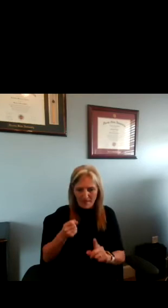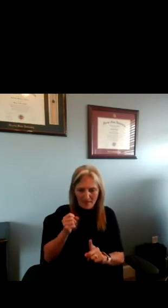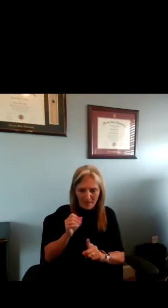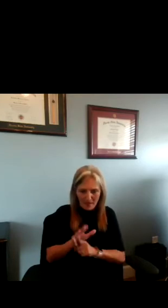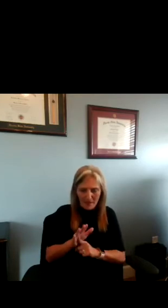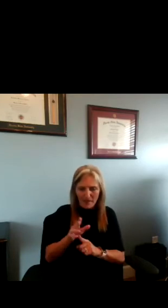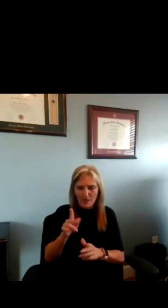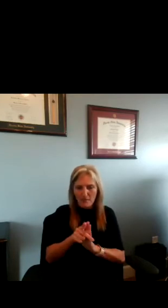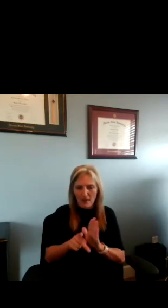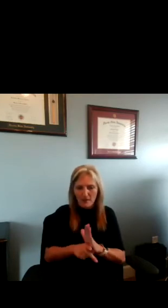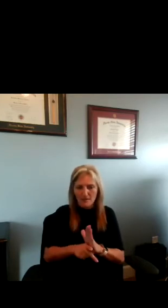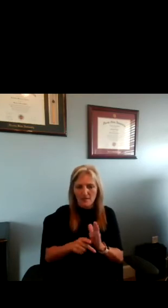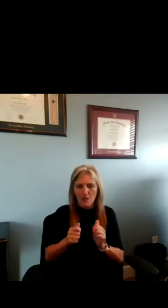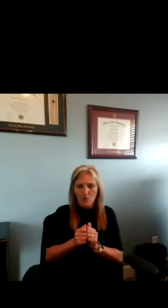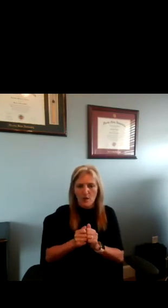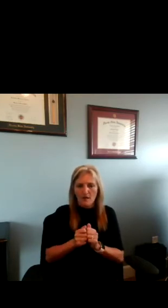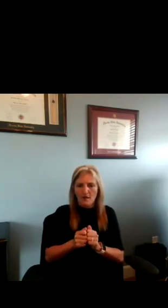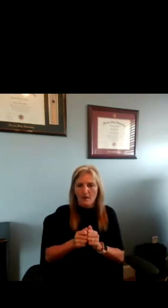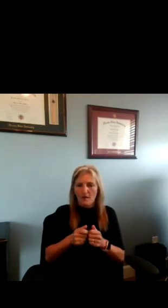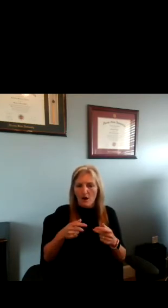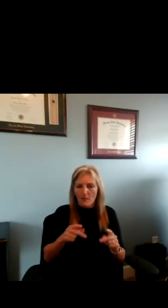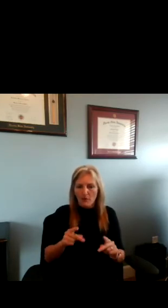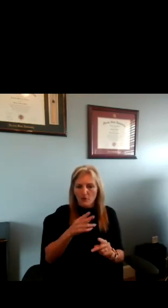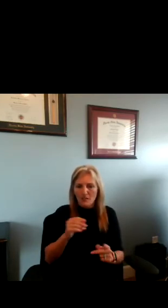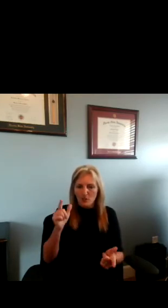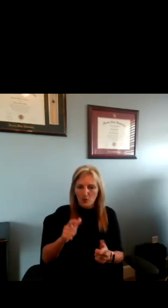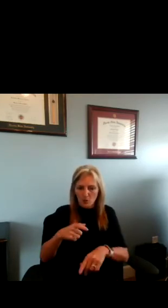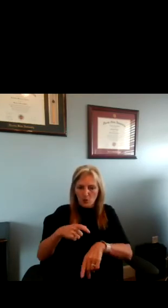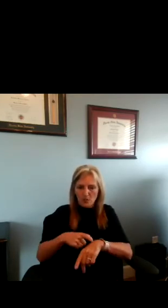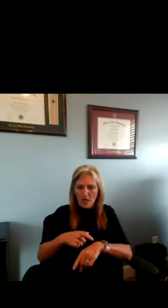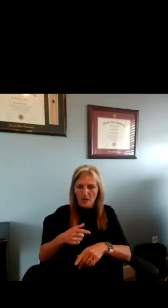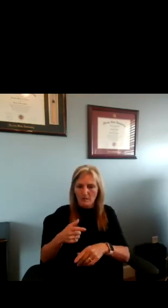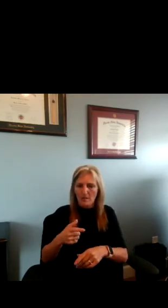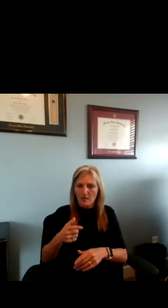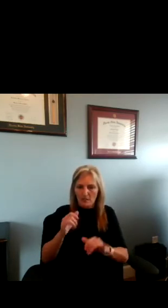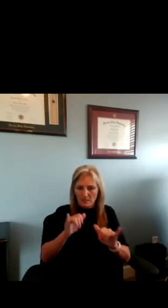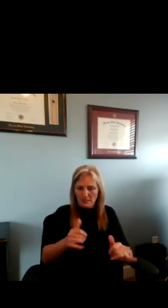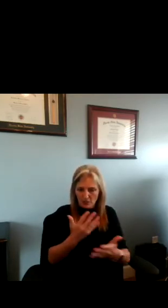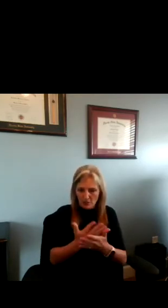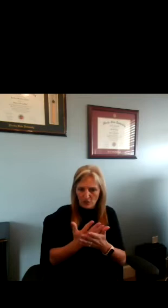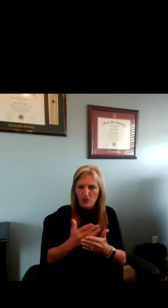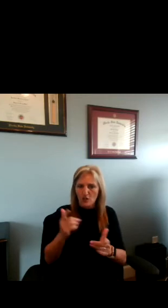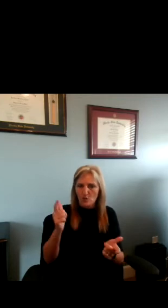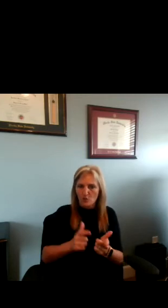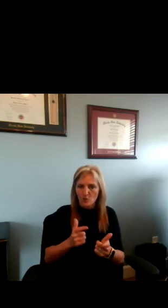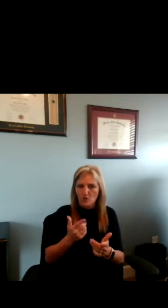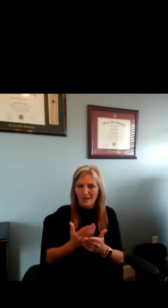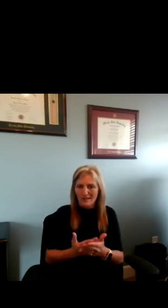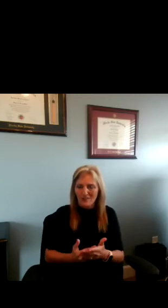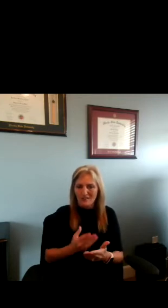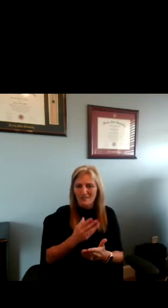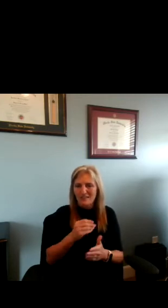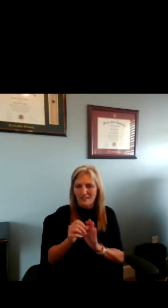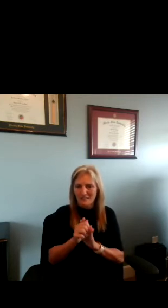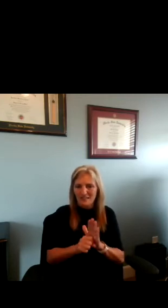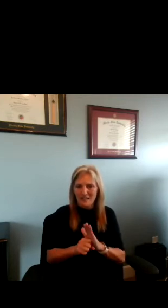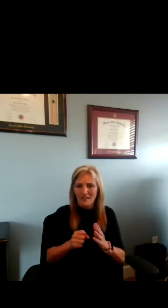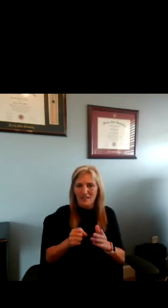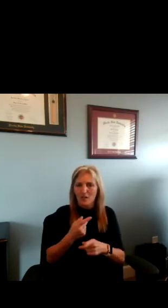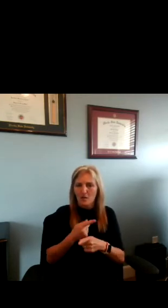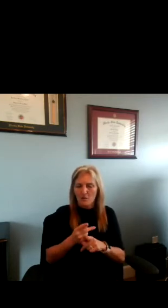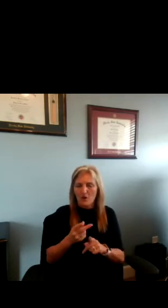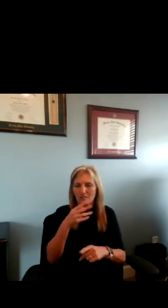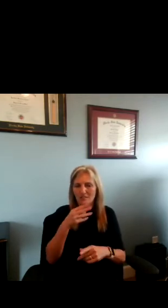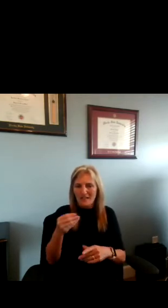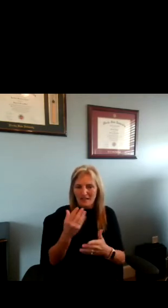expand release opportunities and reduce time served to continue to build the evidence base on the potential for safe reductions in incarceration.